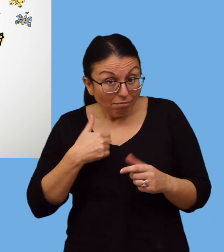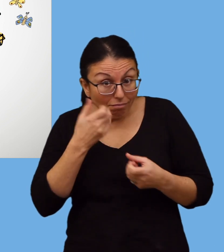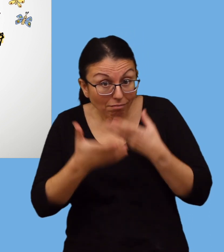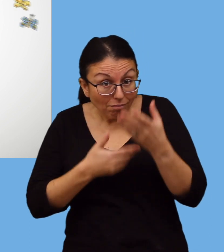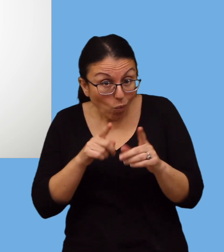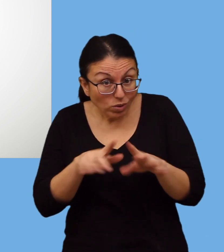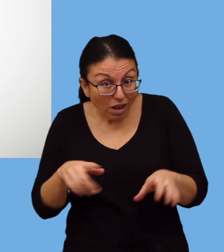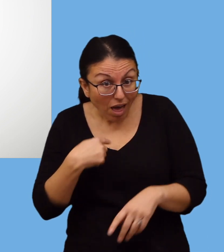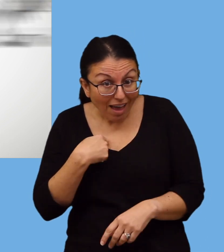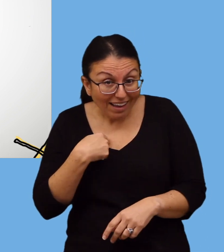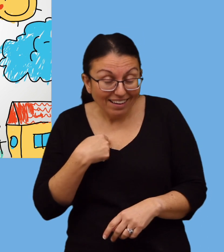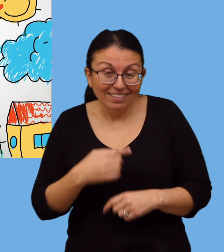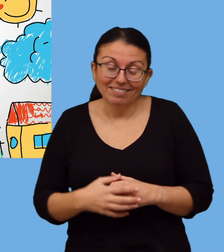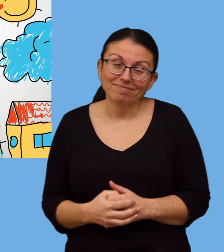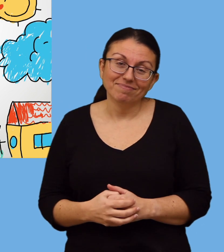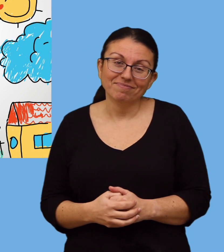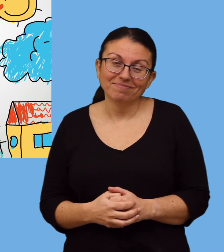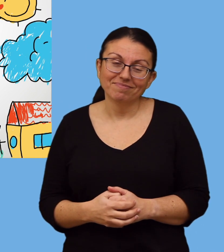it was like for me?